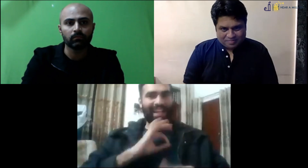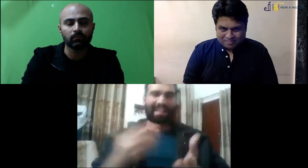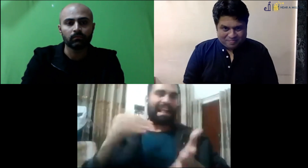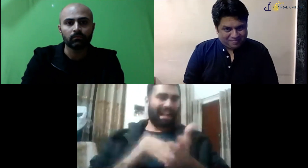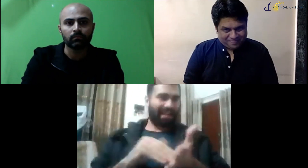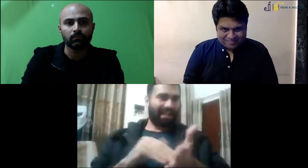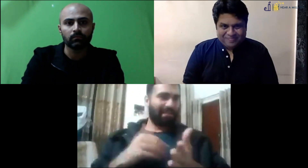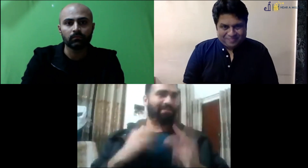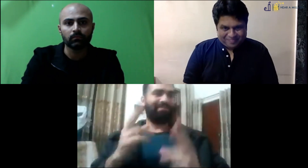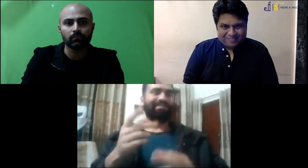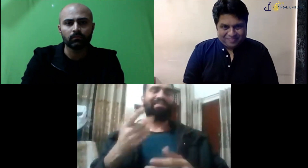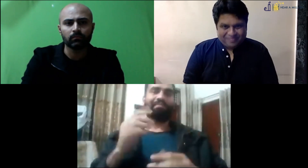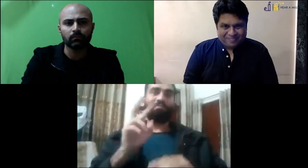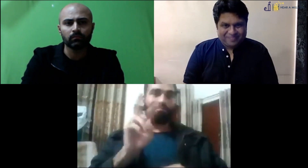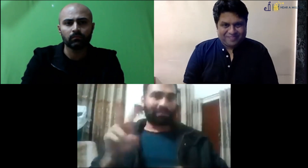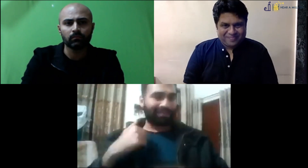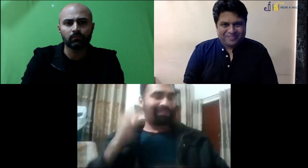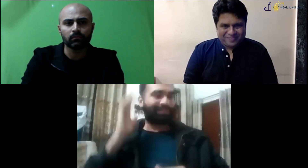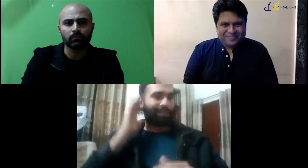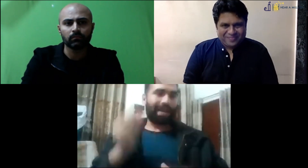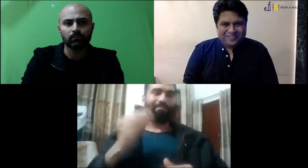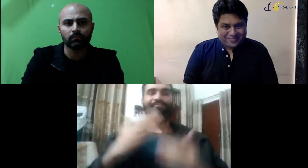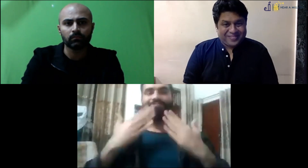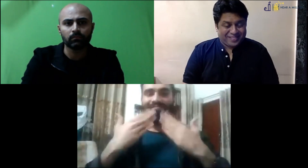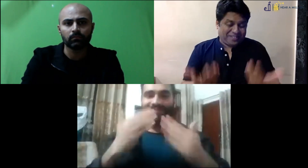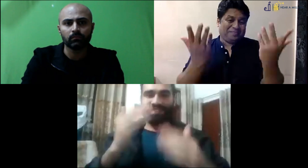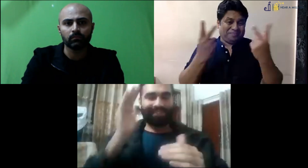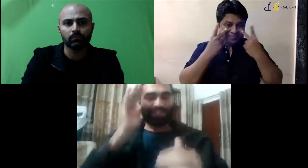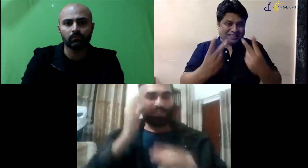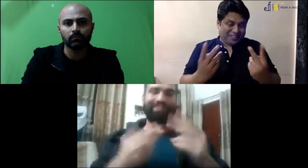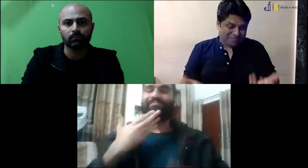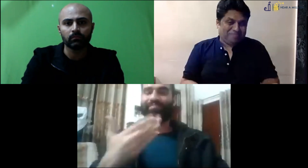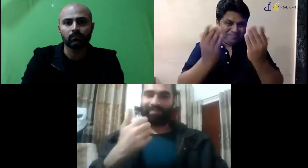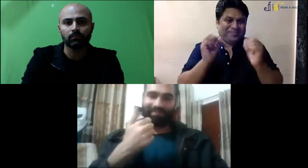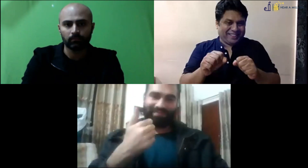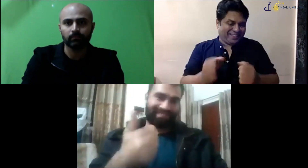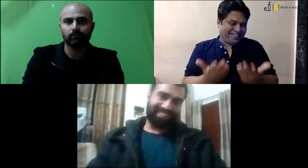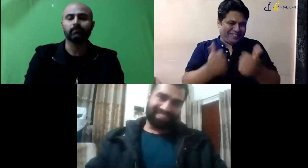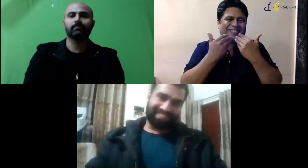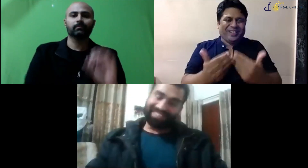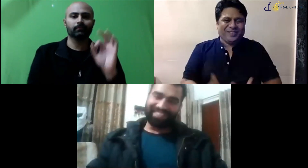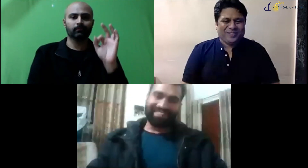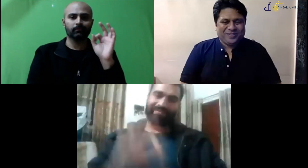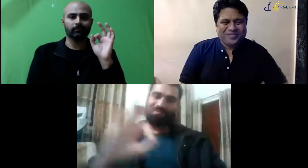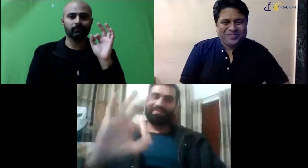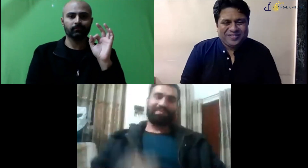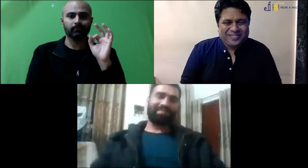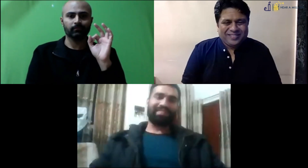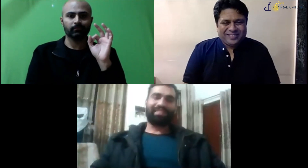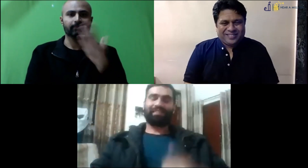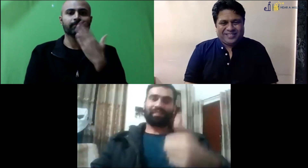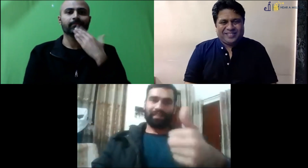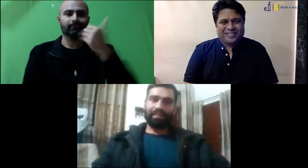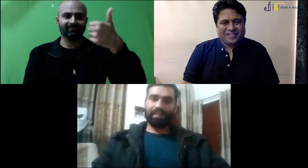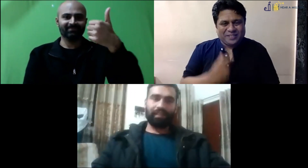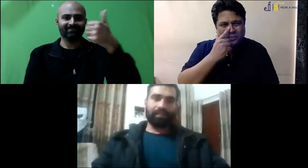different. Okay, yeah, I like this thing, the DLP. So I would have more updates in 2022, but